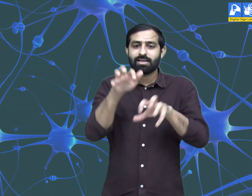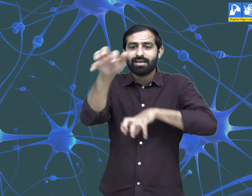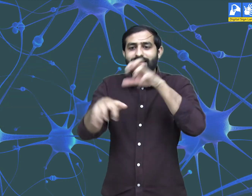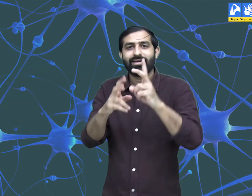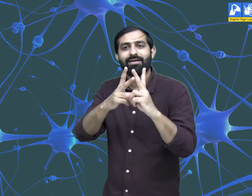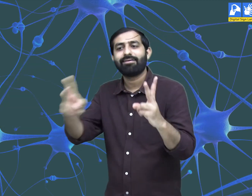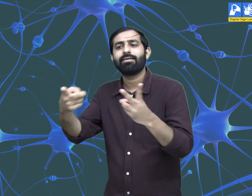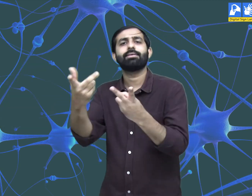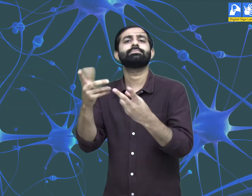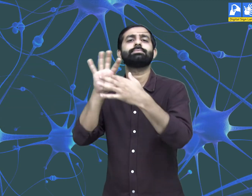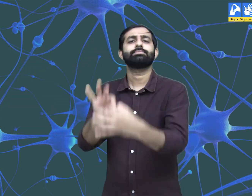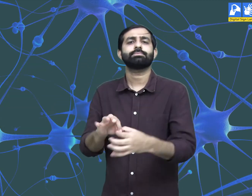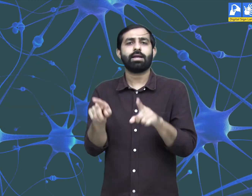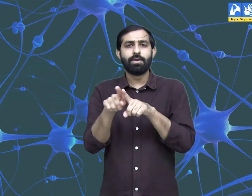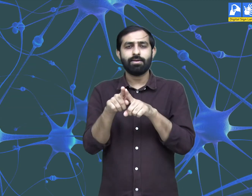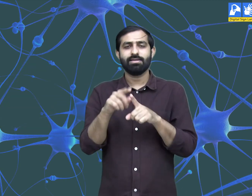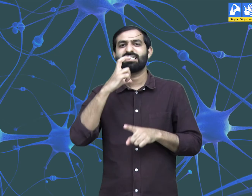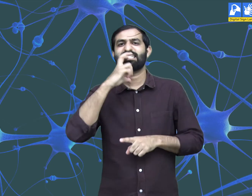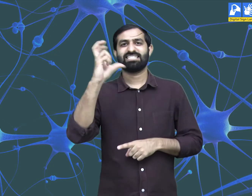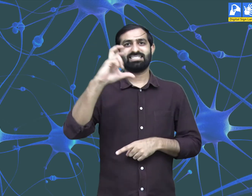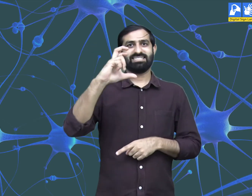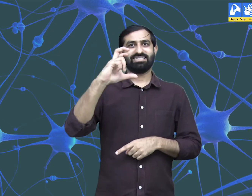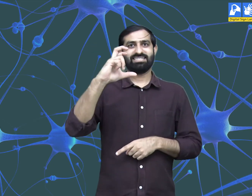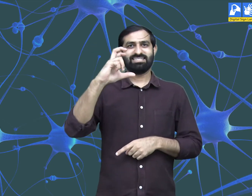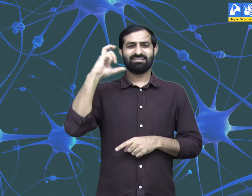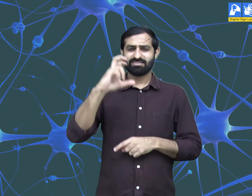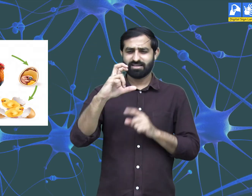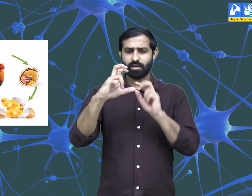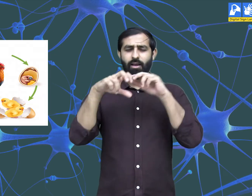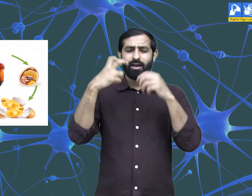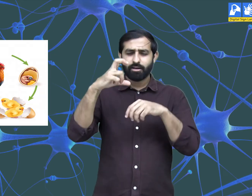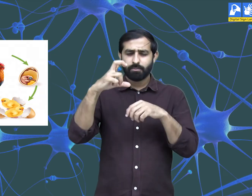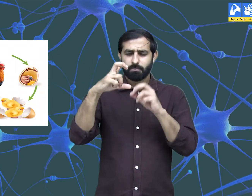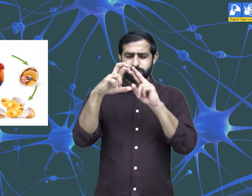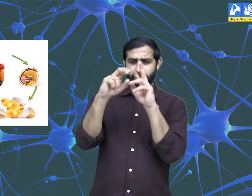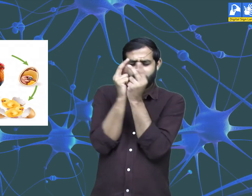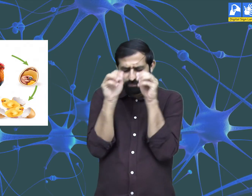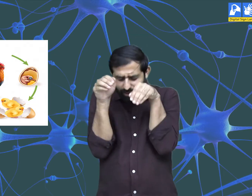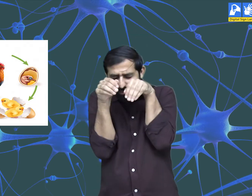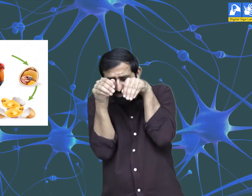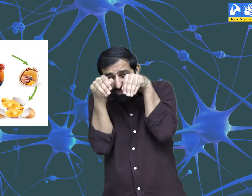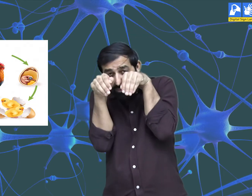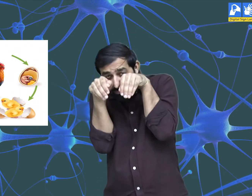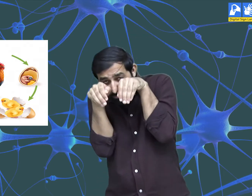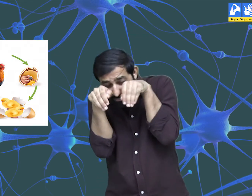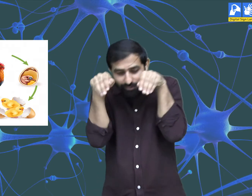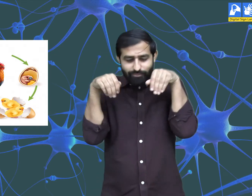Different animals give birth to their young ones differently. Oviparous animals lay eggs. These eggs develop